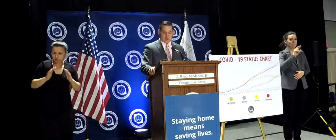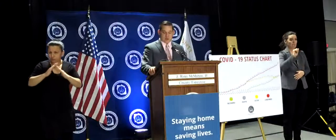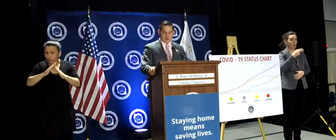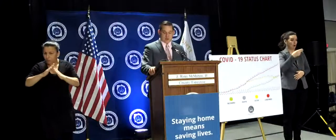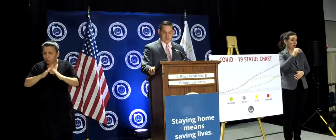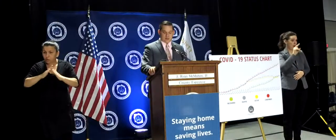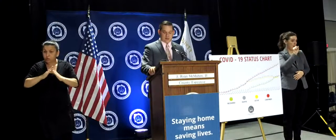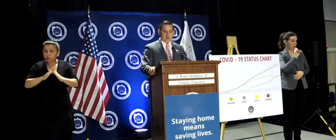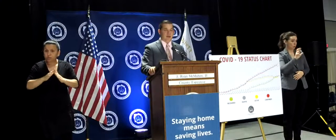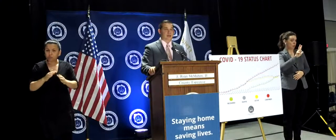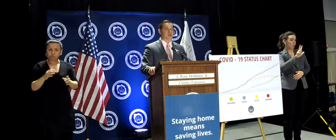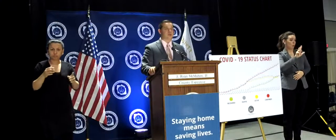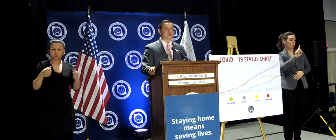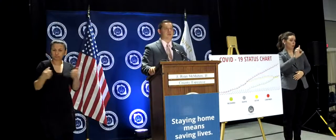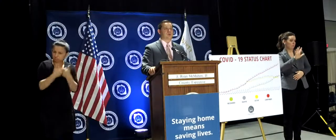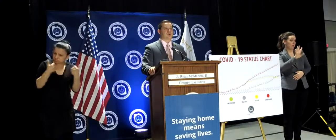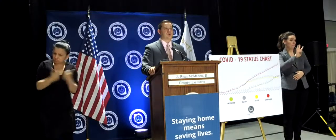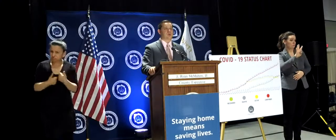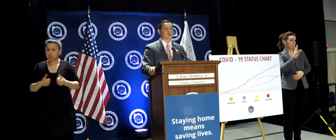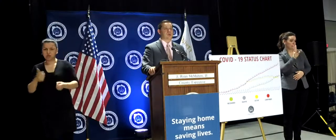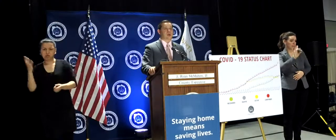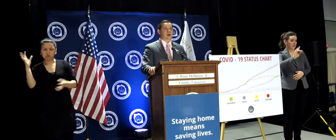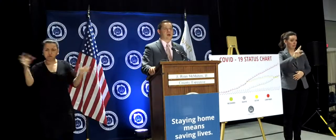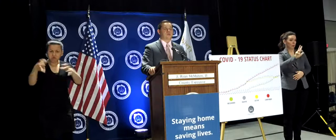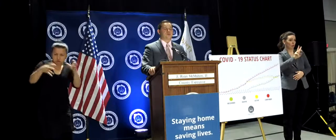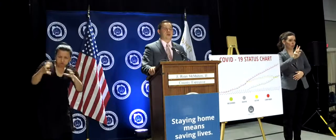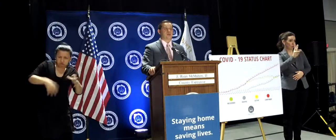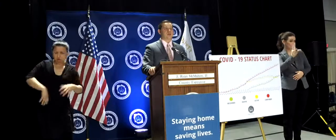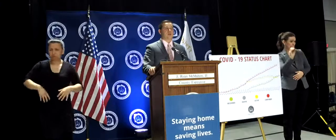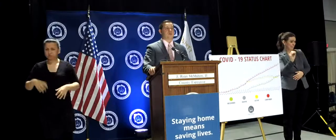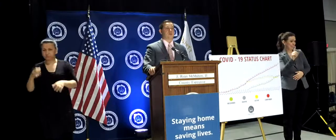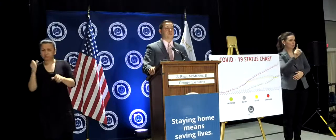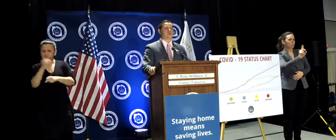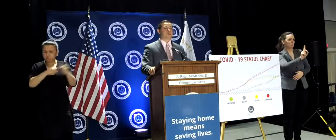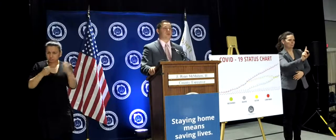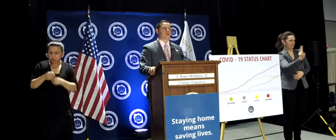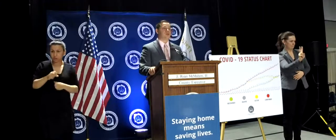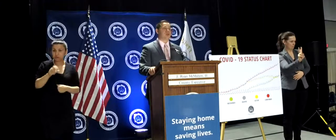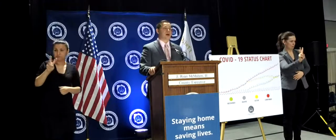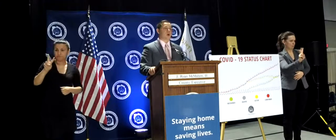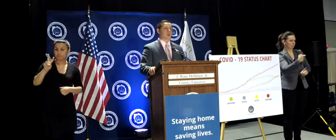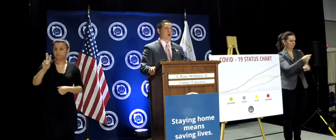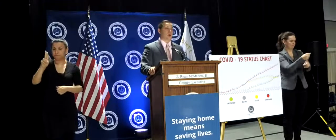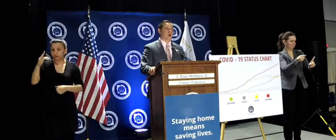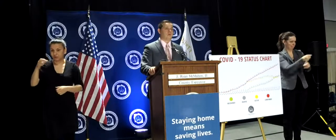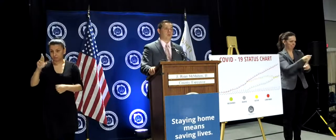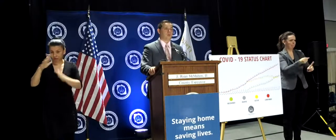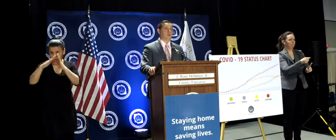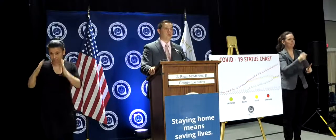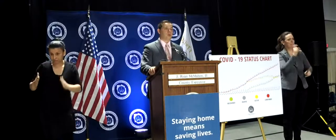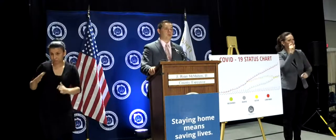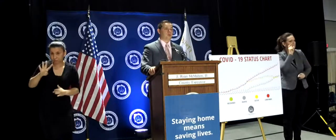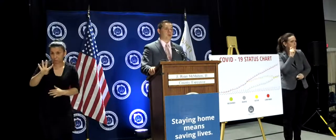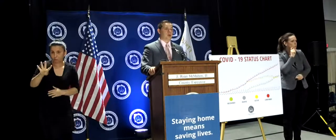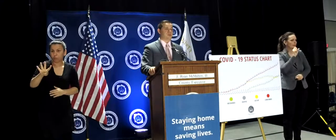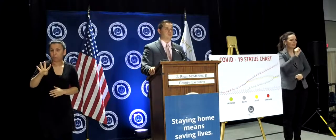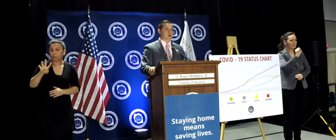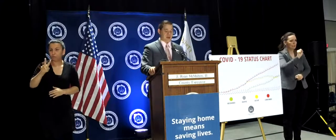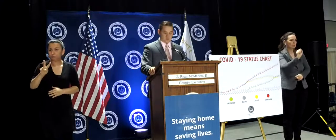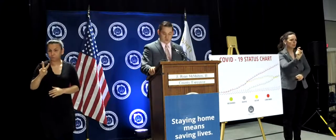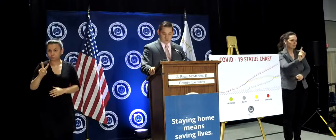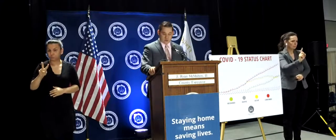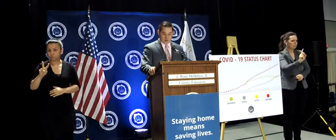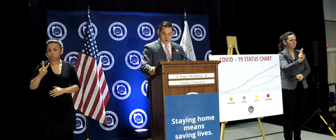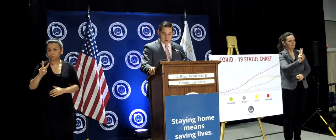315-468-3260. There is never any excuse for abuse. If you find yourself in a situation where you need help or are uncomfortable, please reach out to